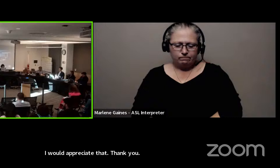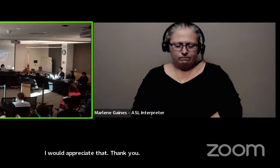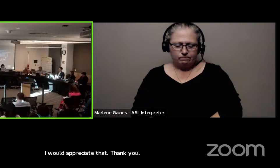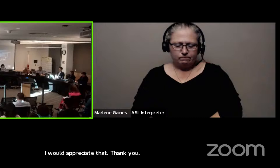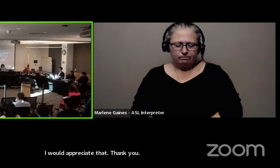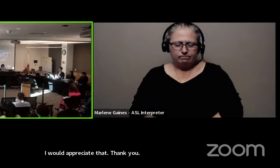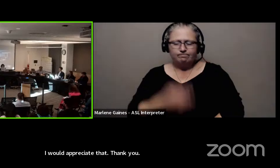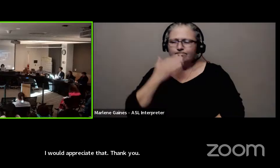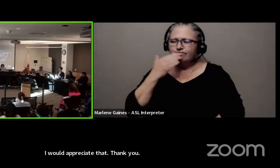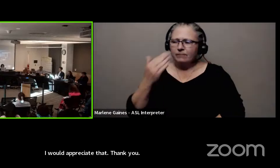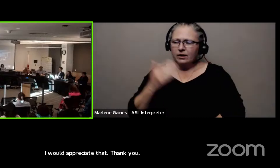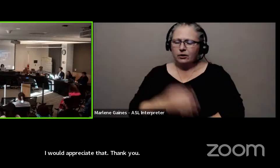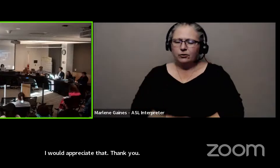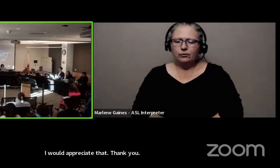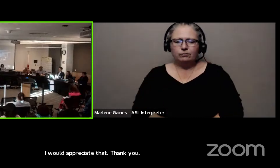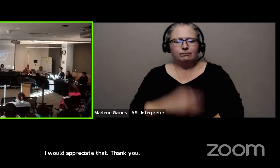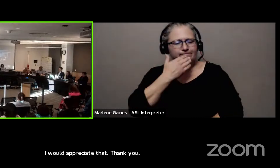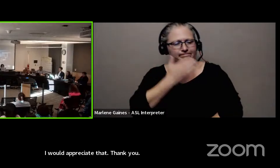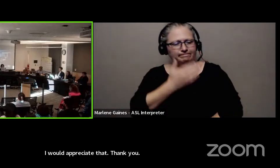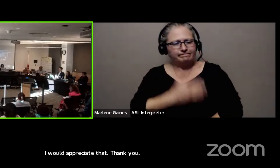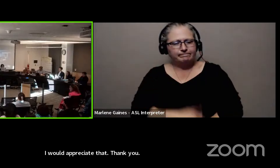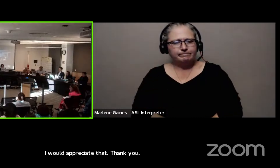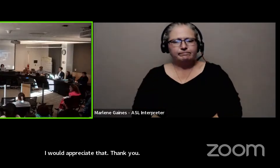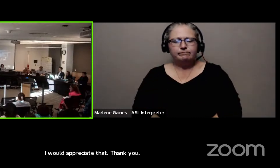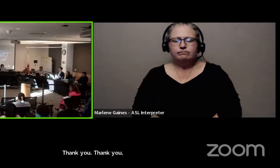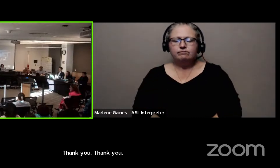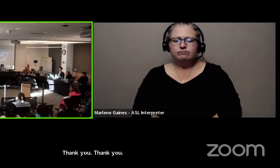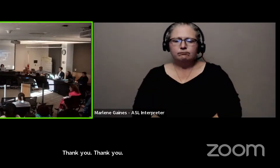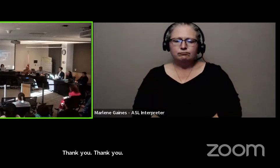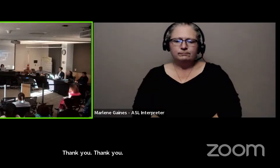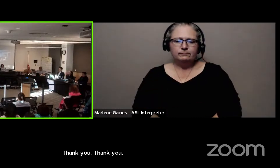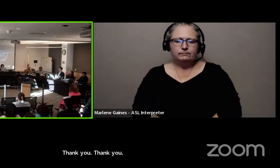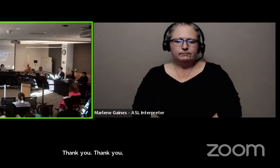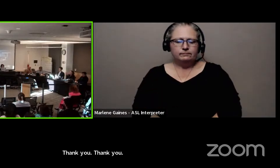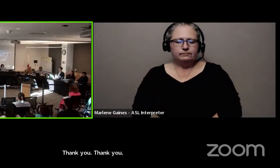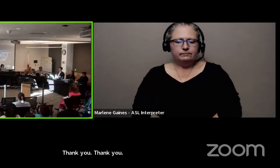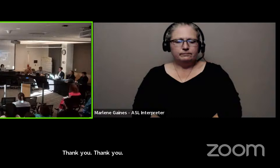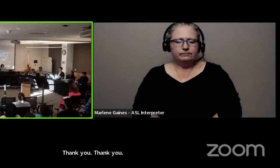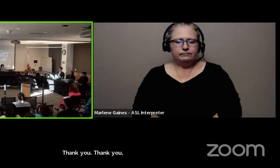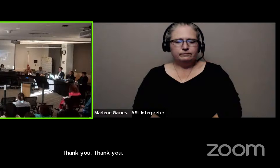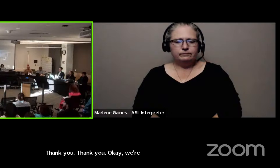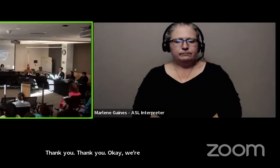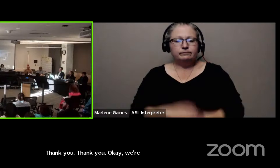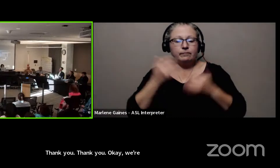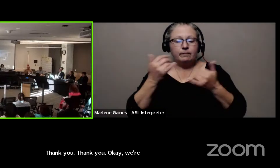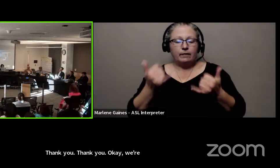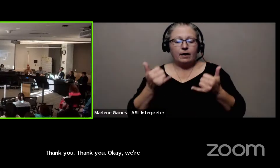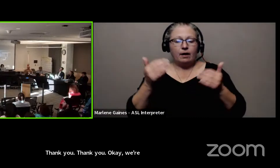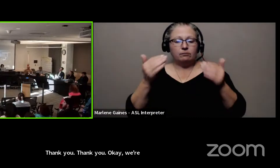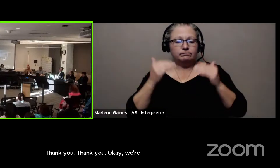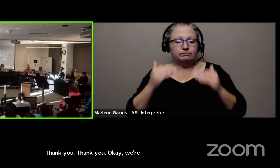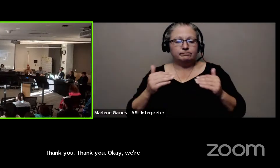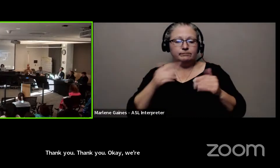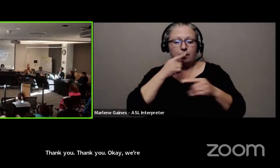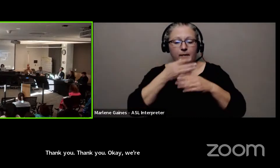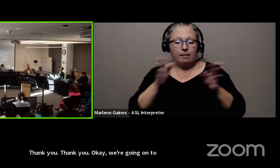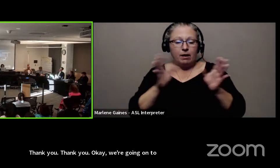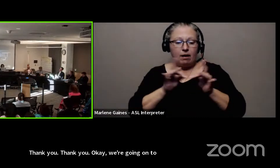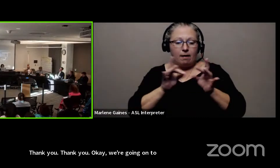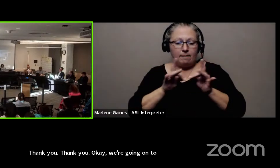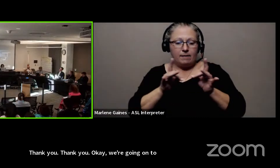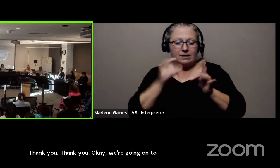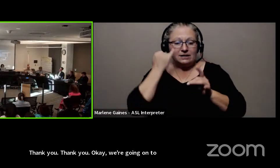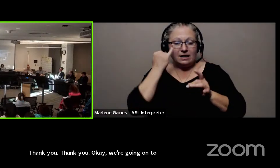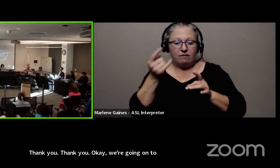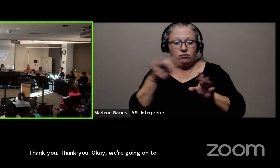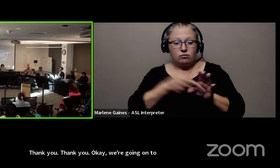Thank you. Thank you. Okay, we're going on to public comments. If